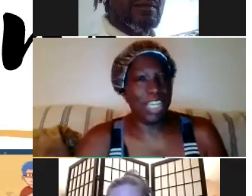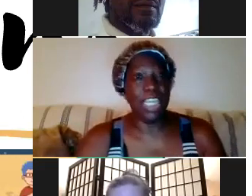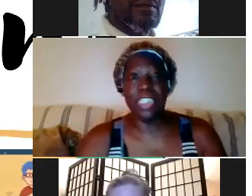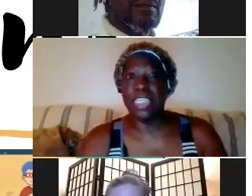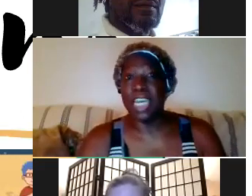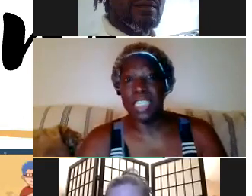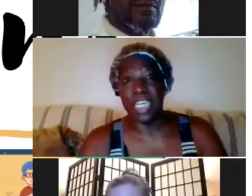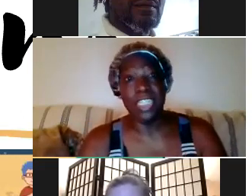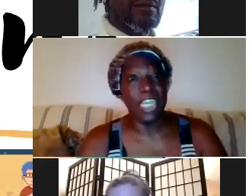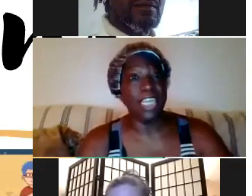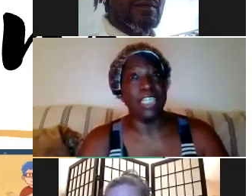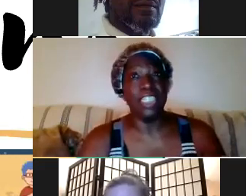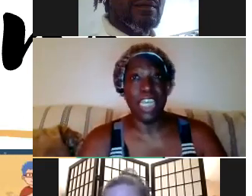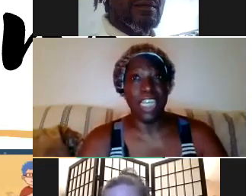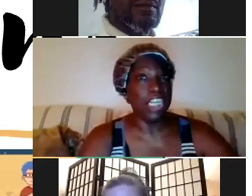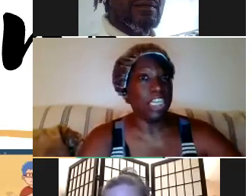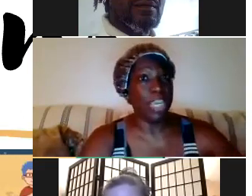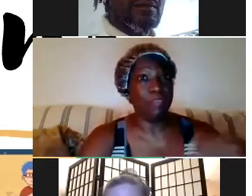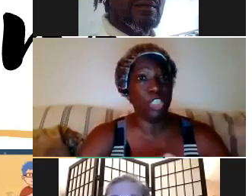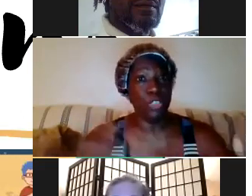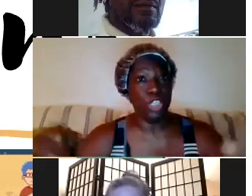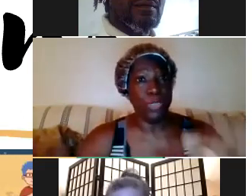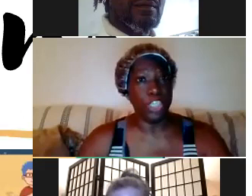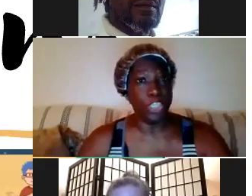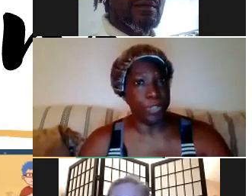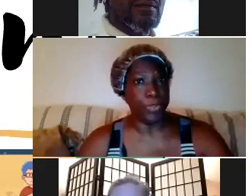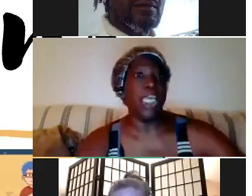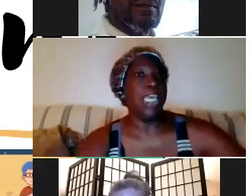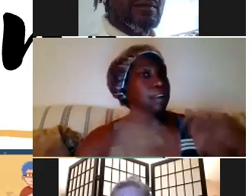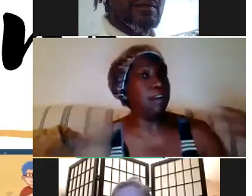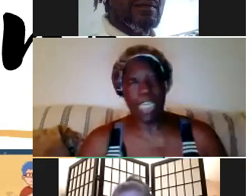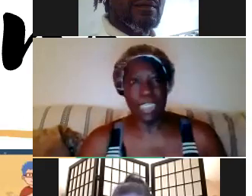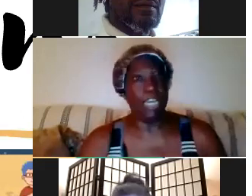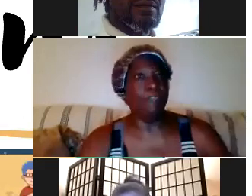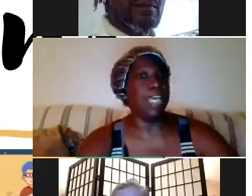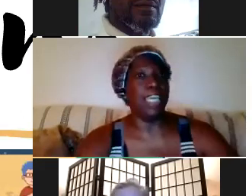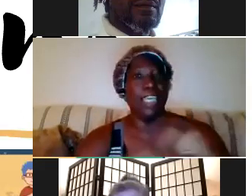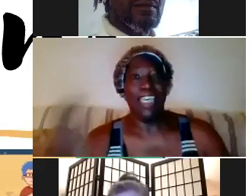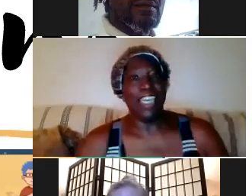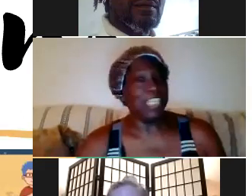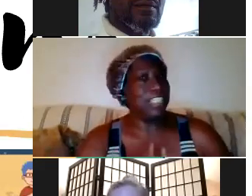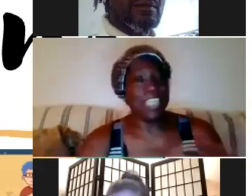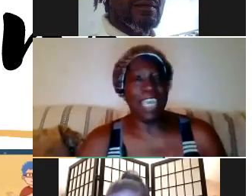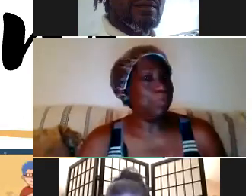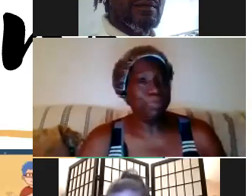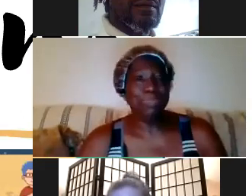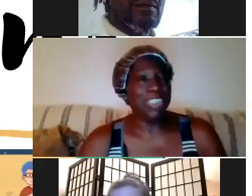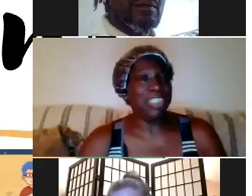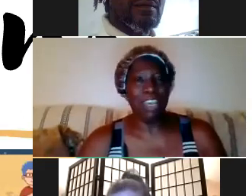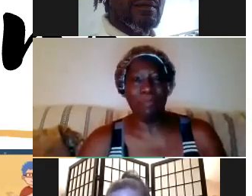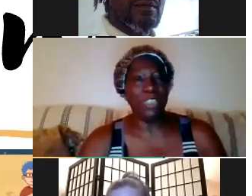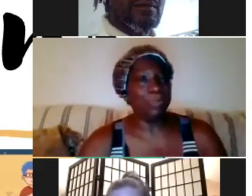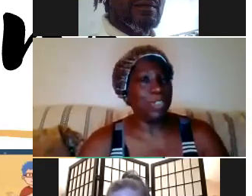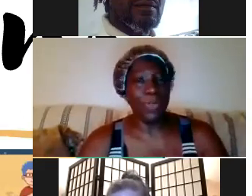Okay. It's a lot of signs like that. Just like in English, we have 2, 2, and 2, and all that stuff. Like, it's the same.